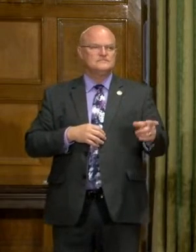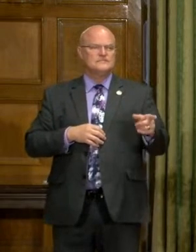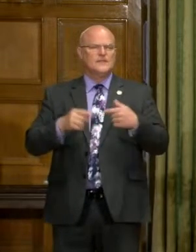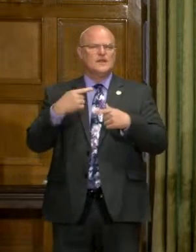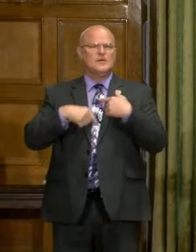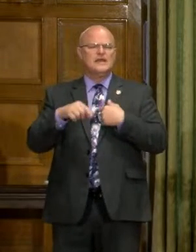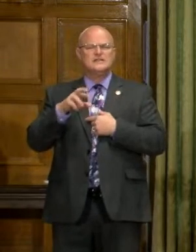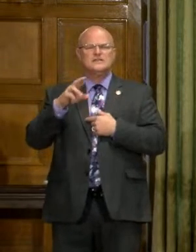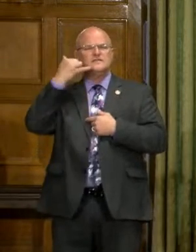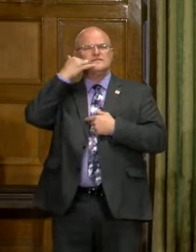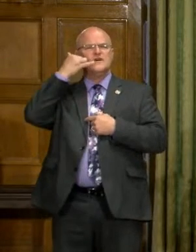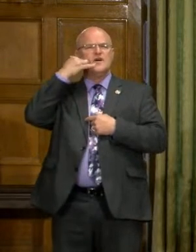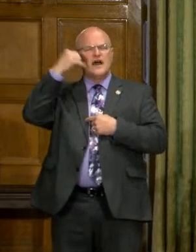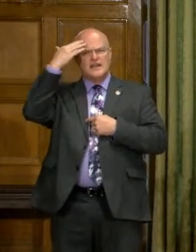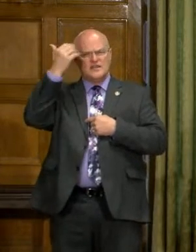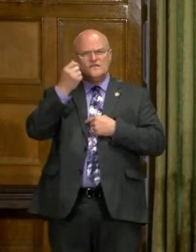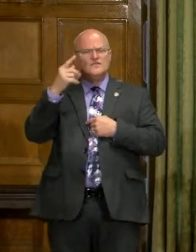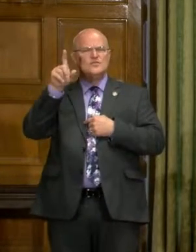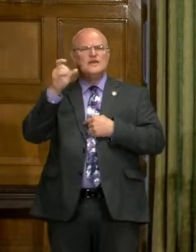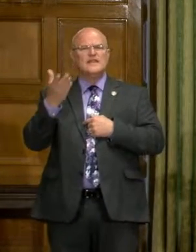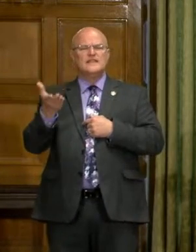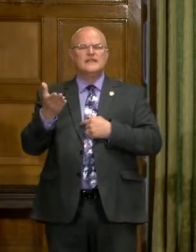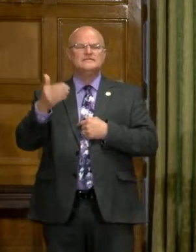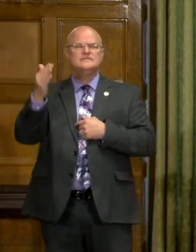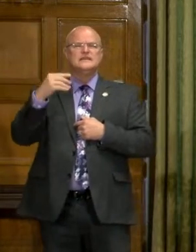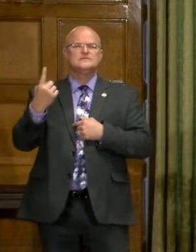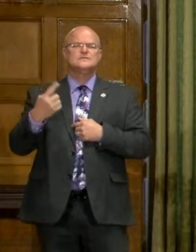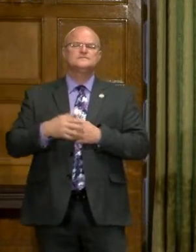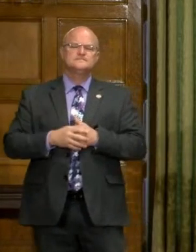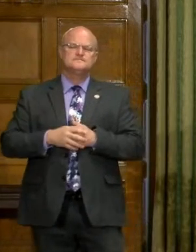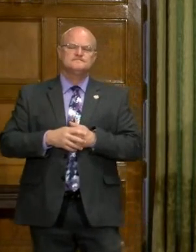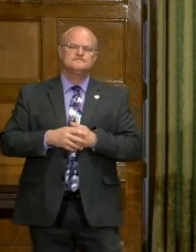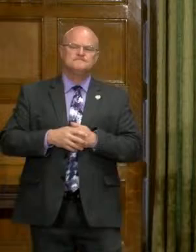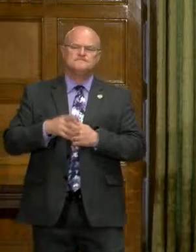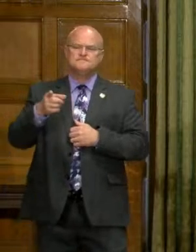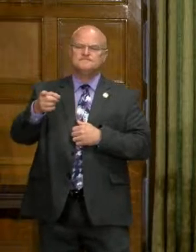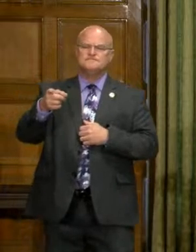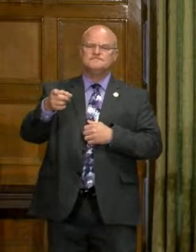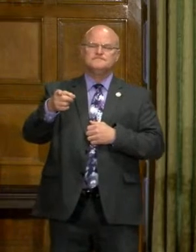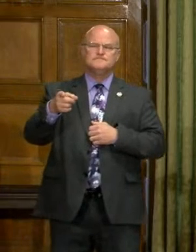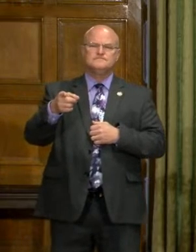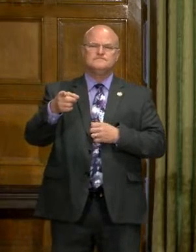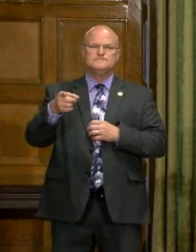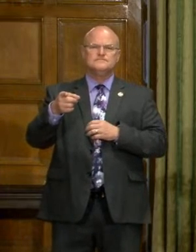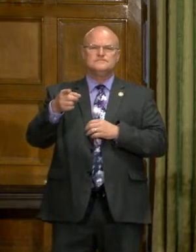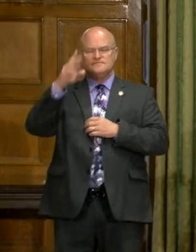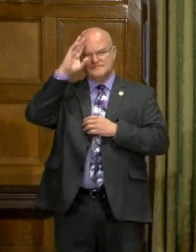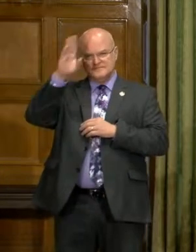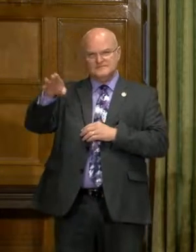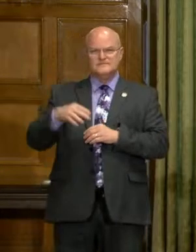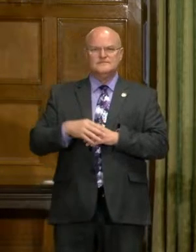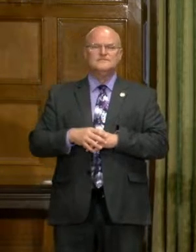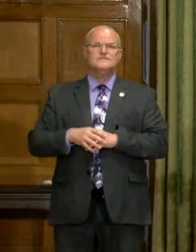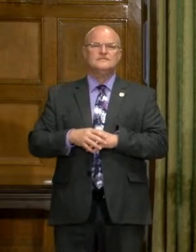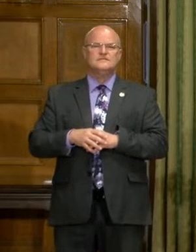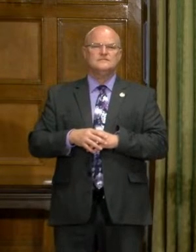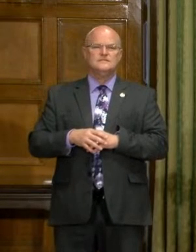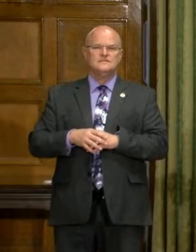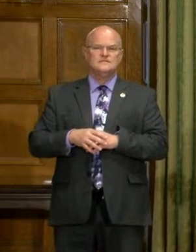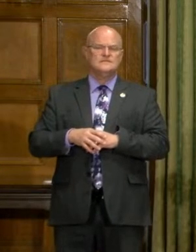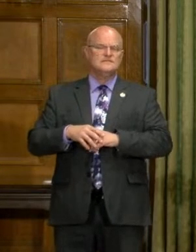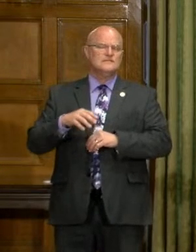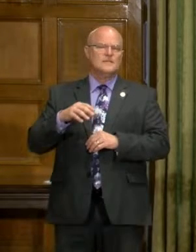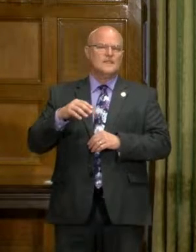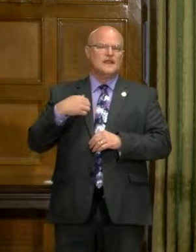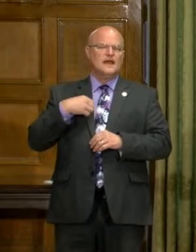Let's go back to remote. I know there are a couple of questions there. What's the next one? Jacqueline Froelich. Hello, Jacqueline Froelich with